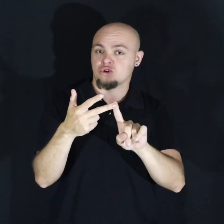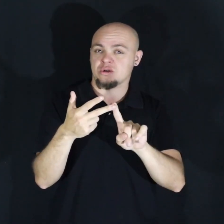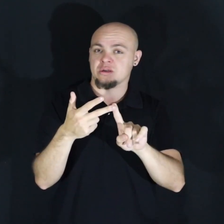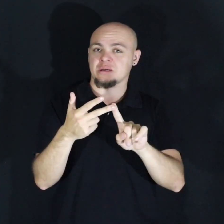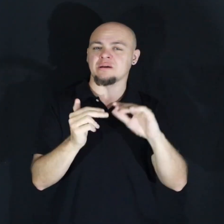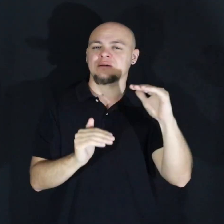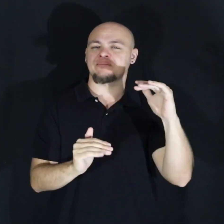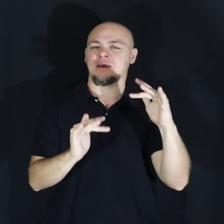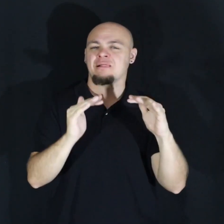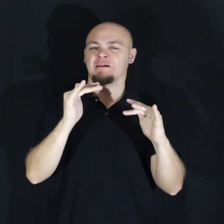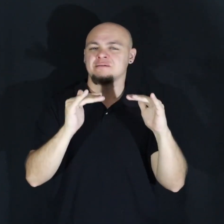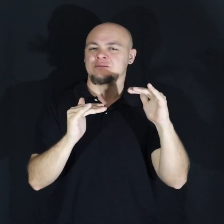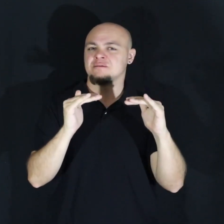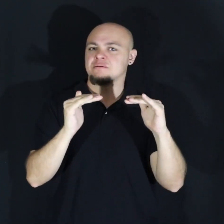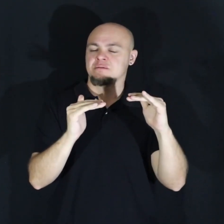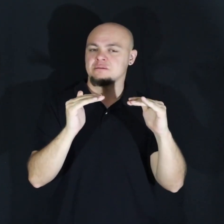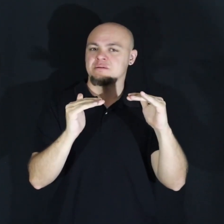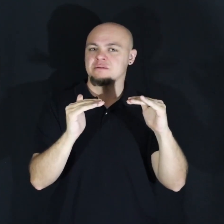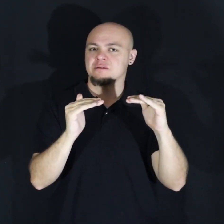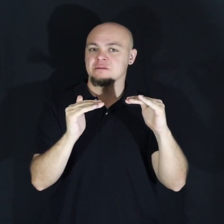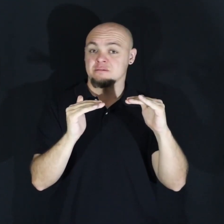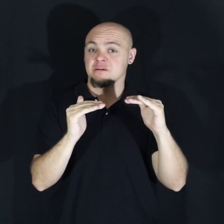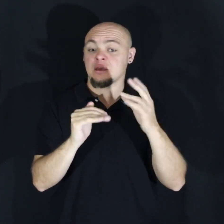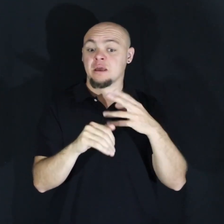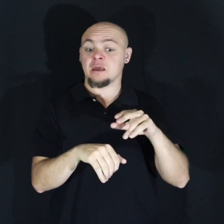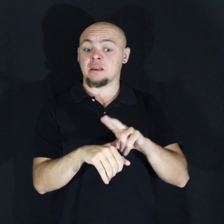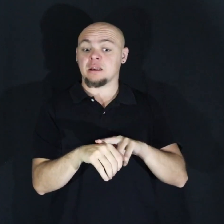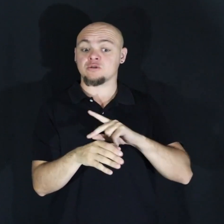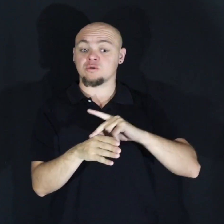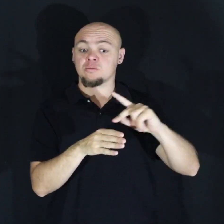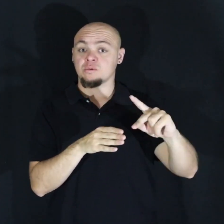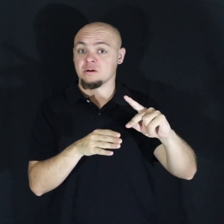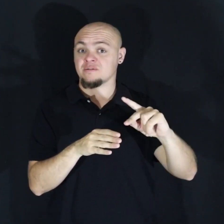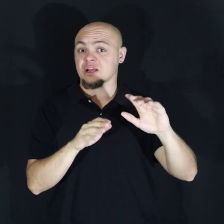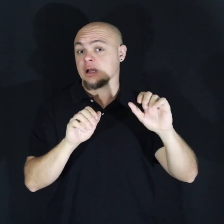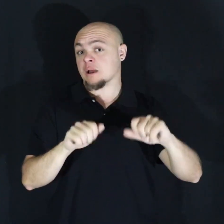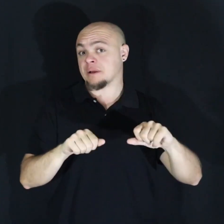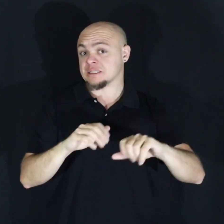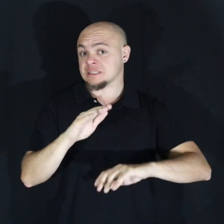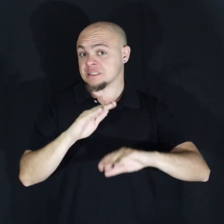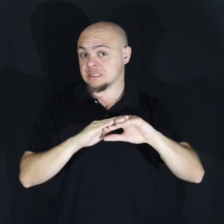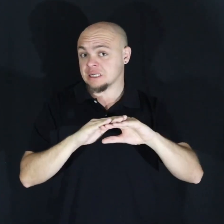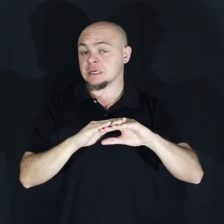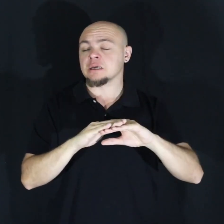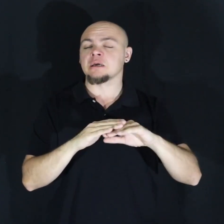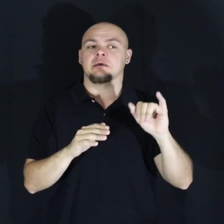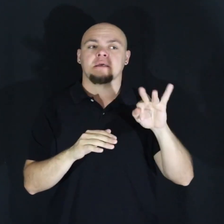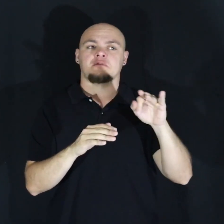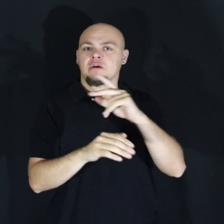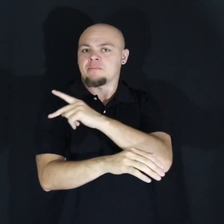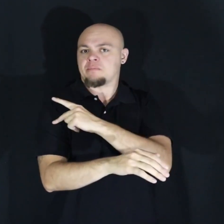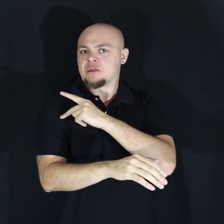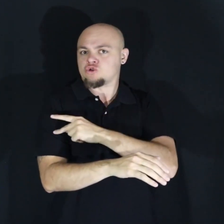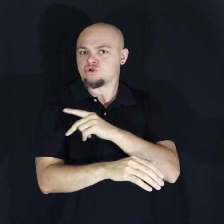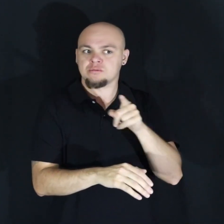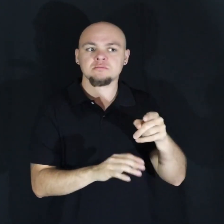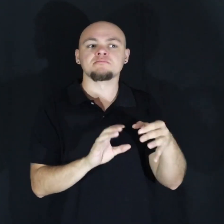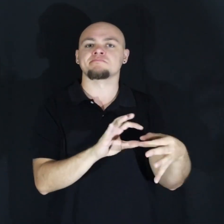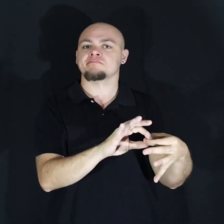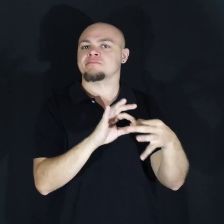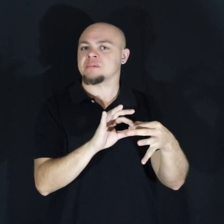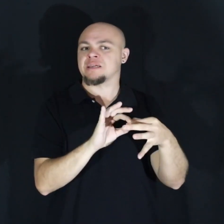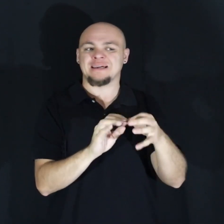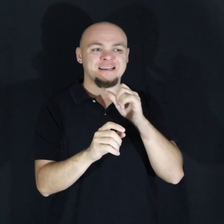a balance. This is balanced against our natural professional opacity that we need. If I have a patient who connecting would